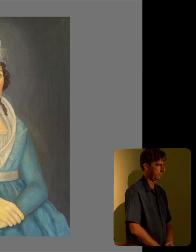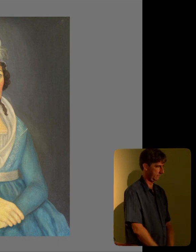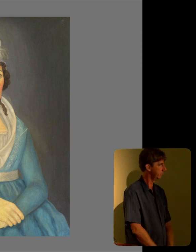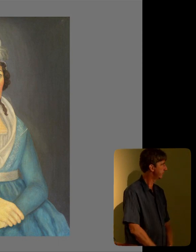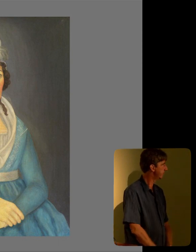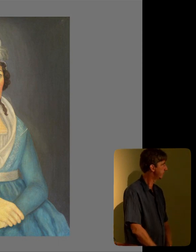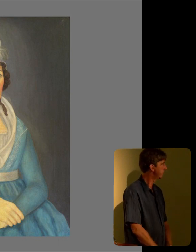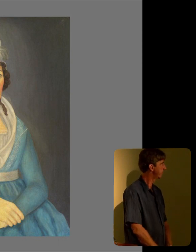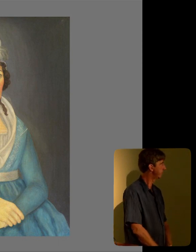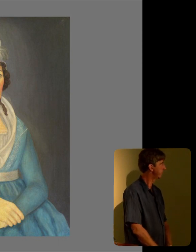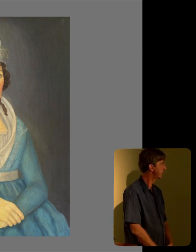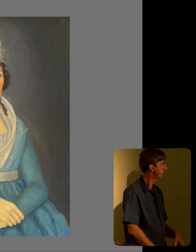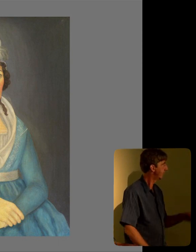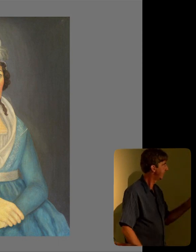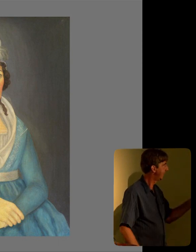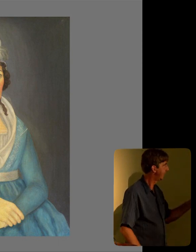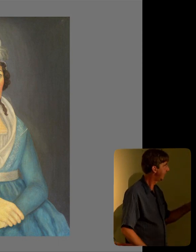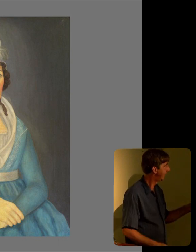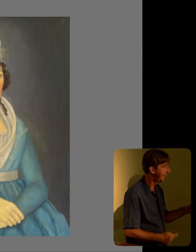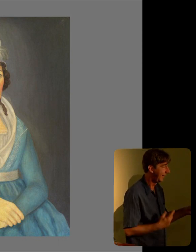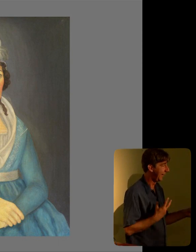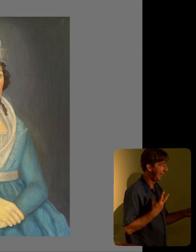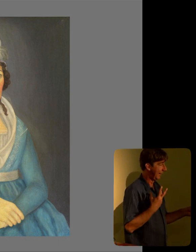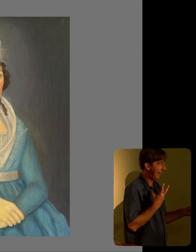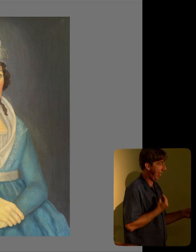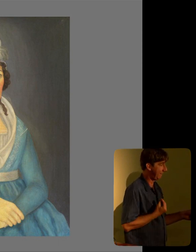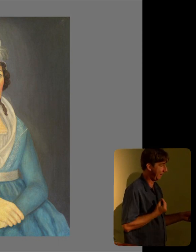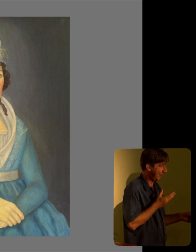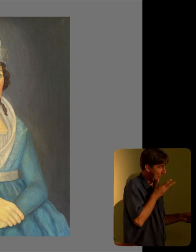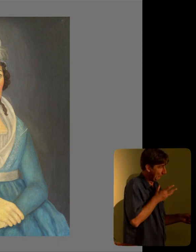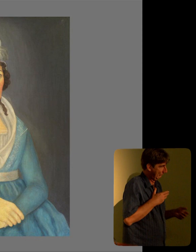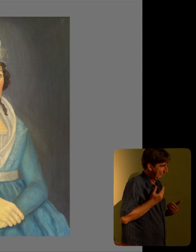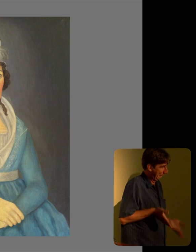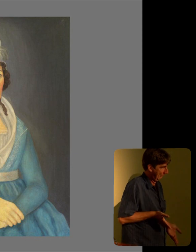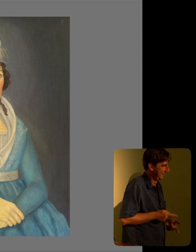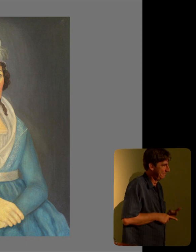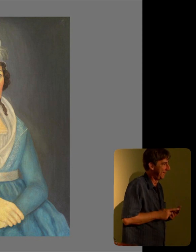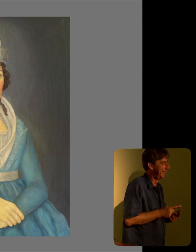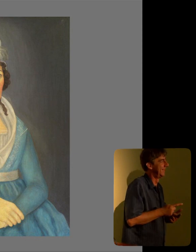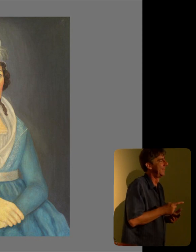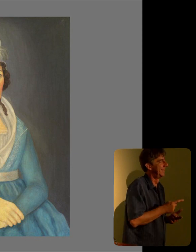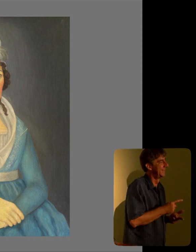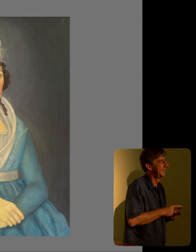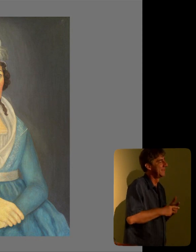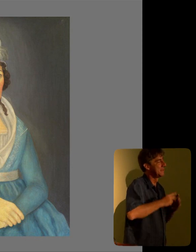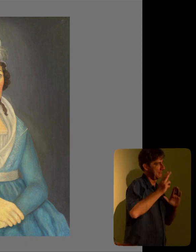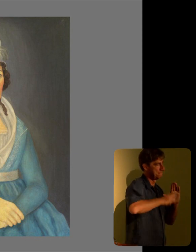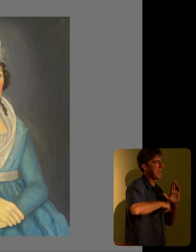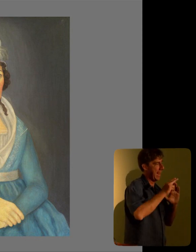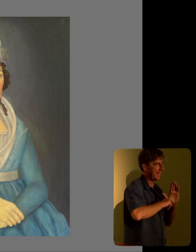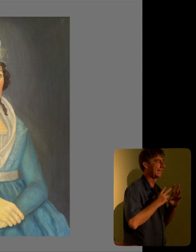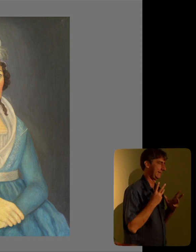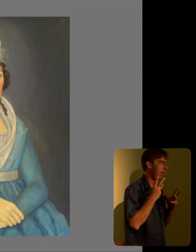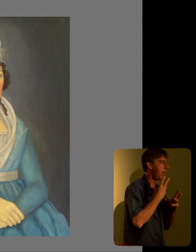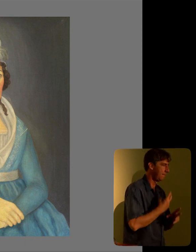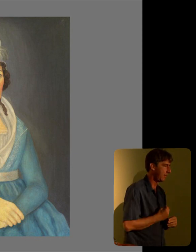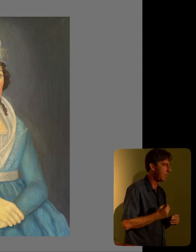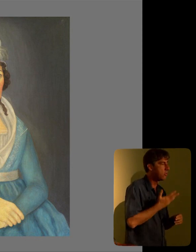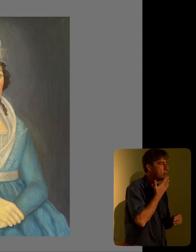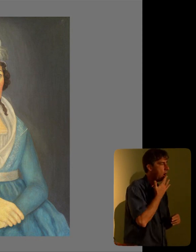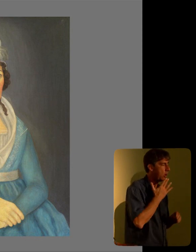hesitate to say the word lovely, but it is lovely, beautifully painted, and that the color of her dress really does set